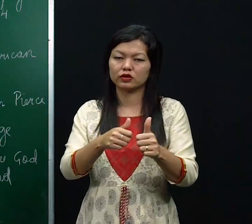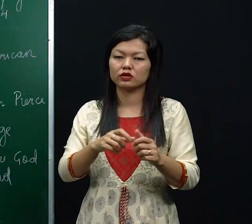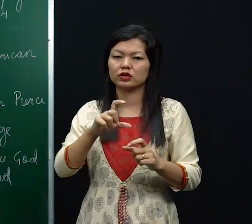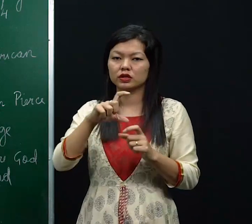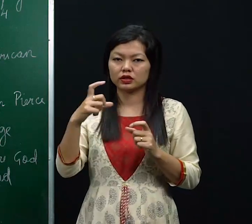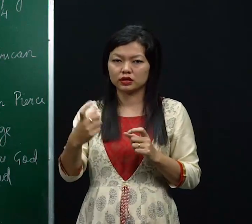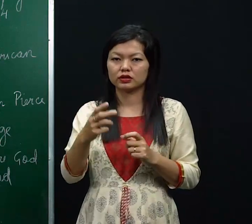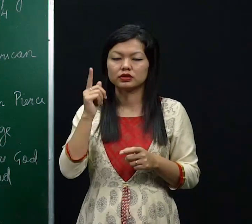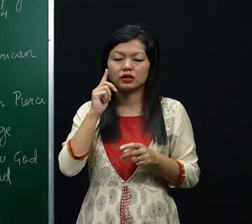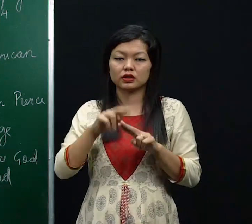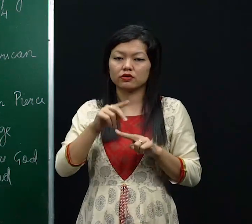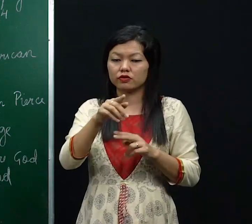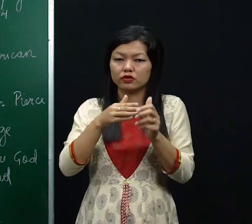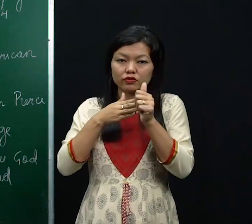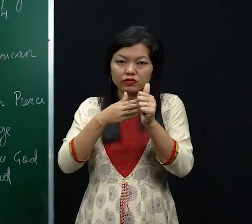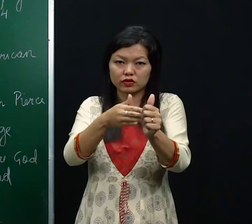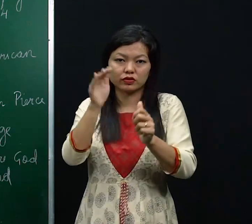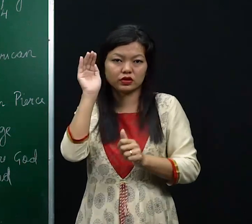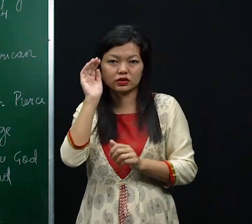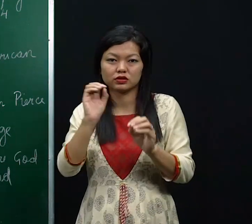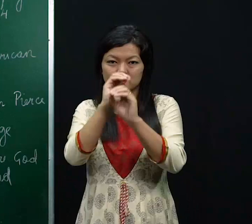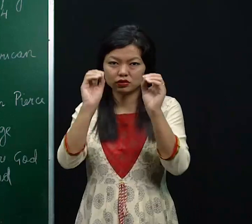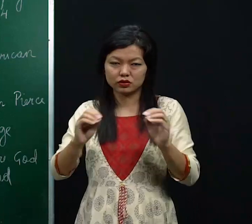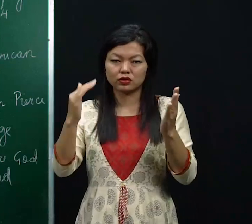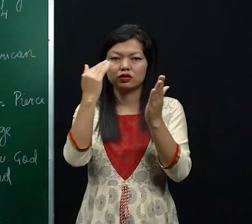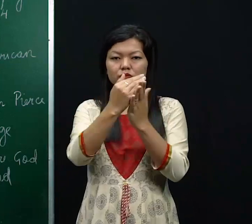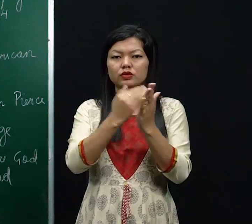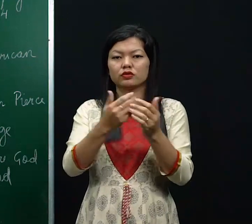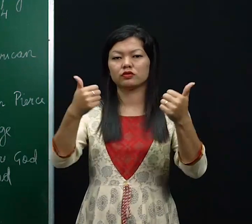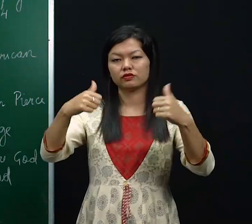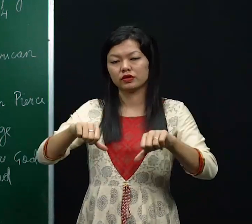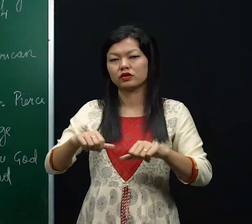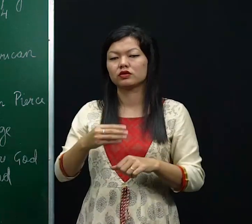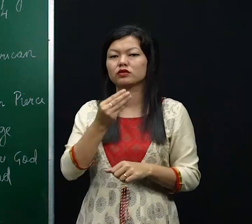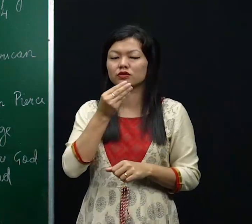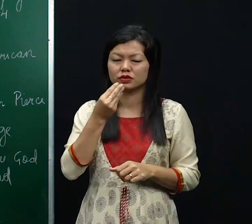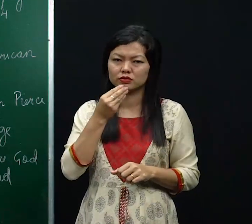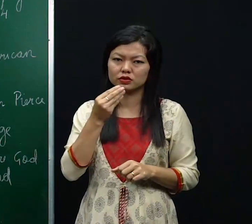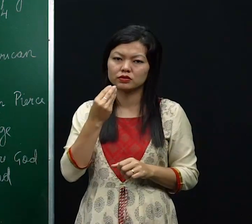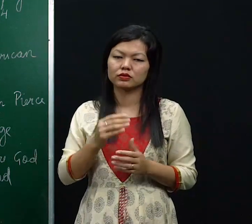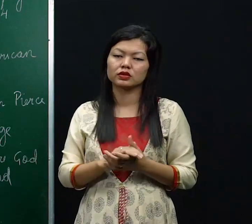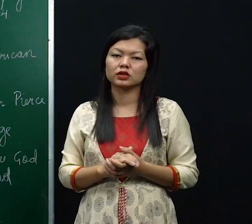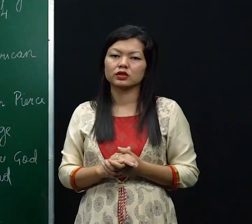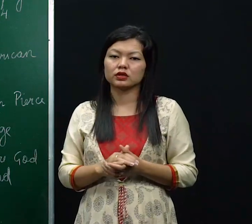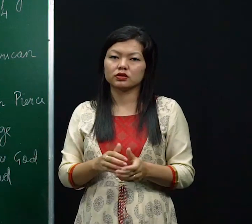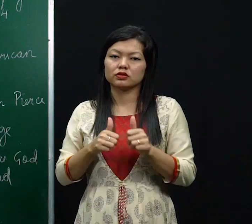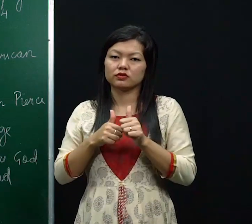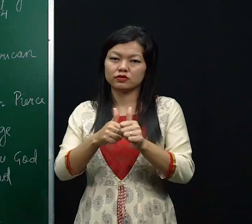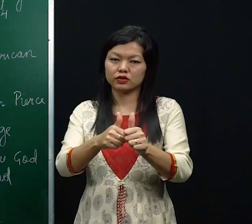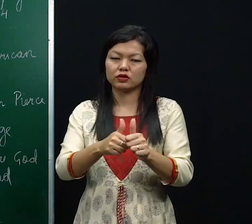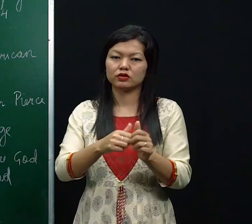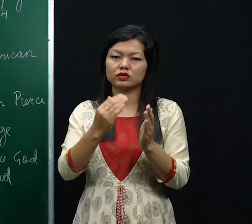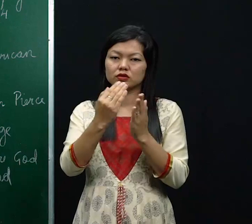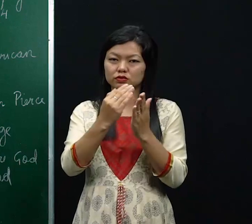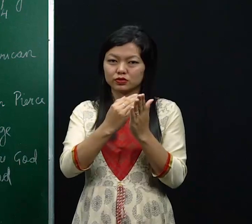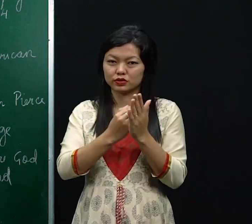program would not be a successful one. So please keep that in your mind. Go through the text. If there are any particular words that you do not understand, get hold